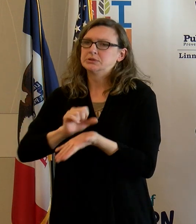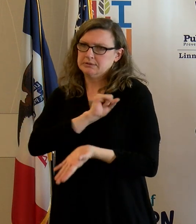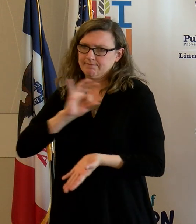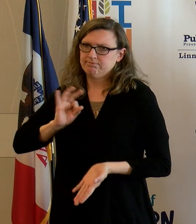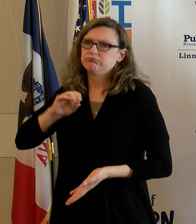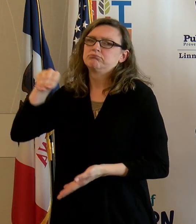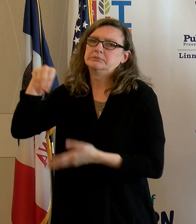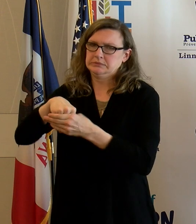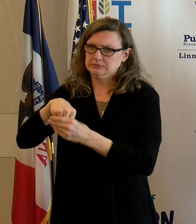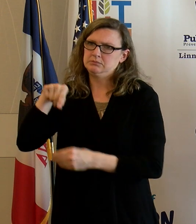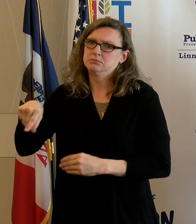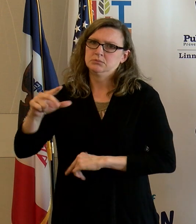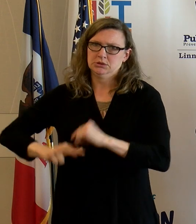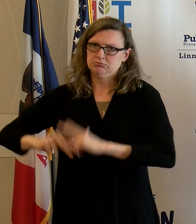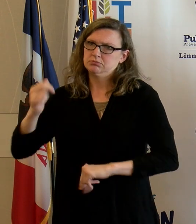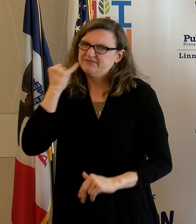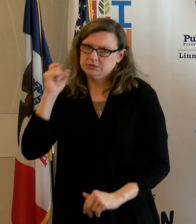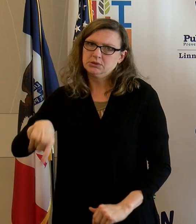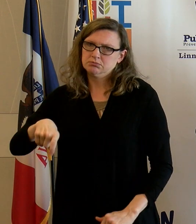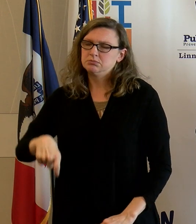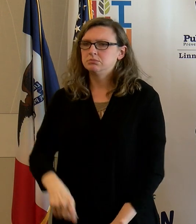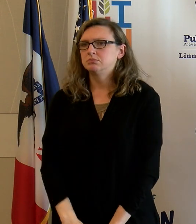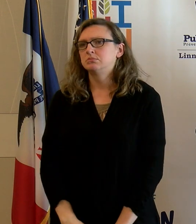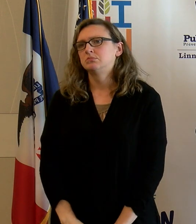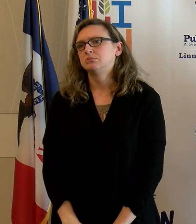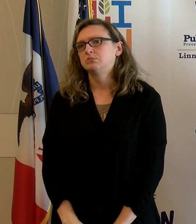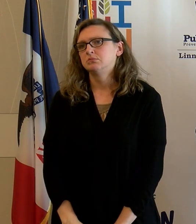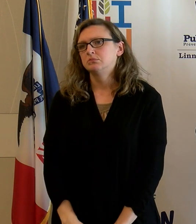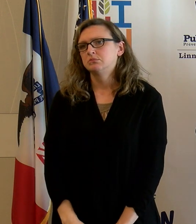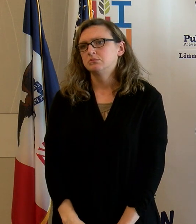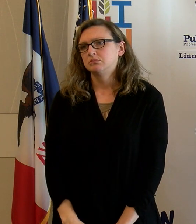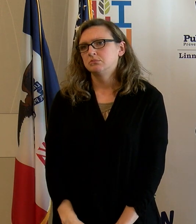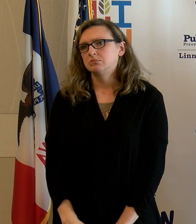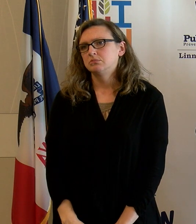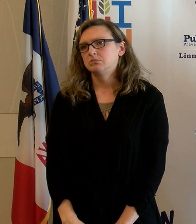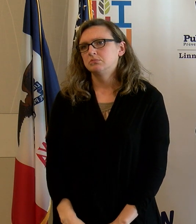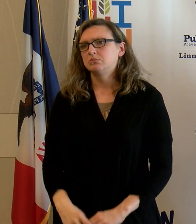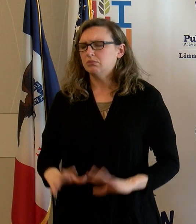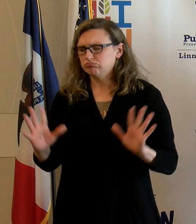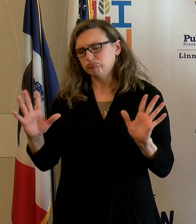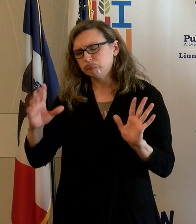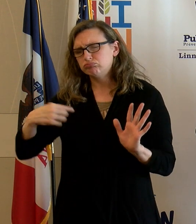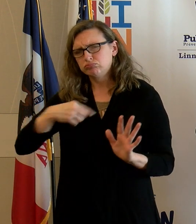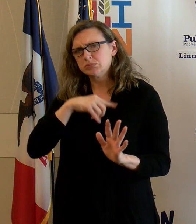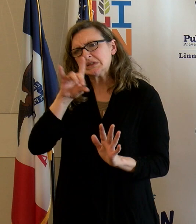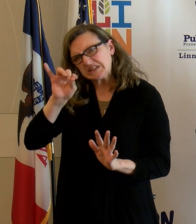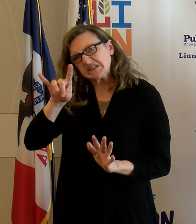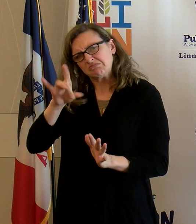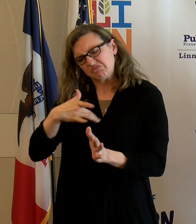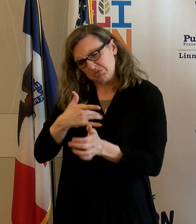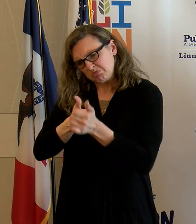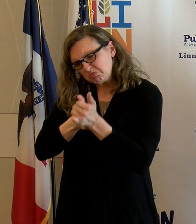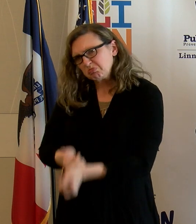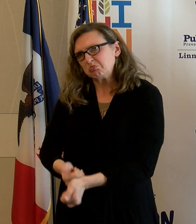personnel. So we feel, enacting all of those various policies, procedures in place, that it helps